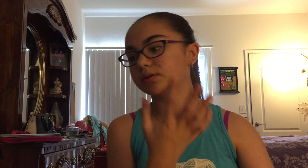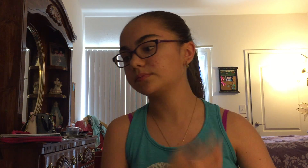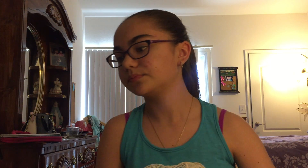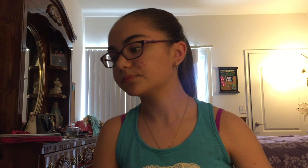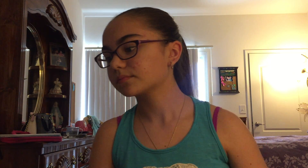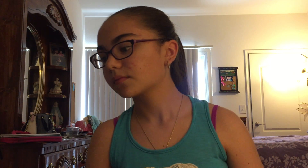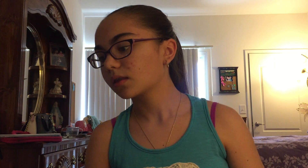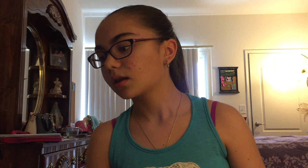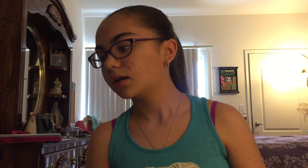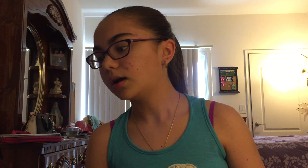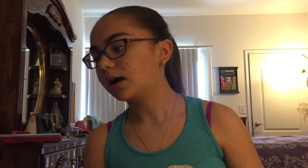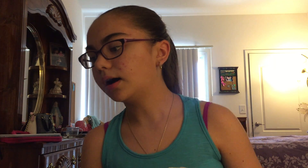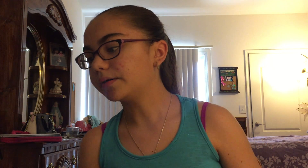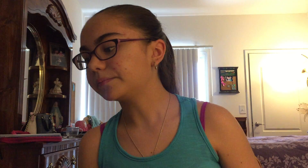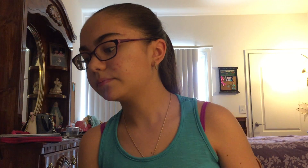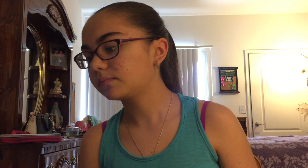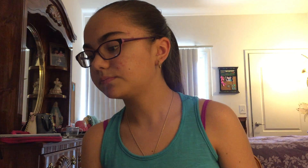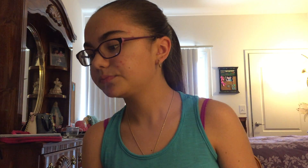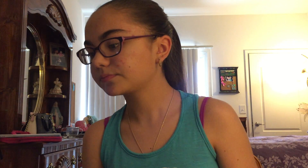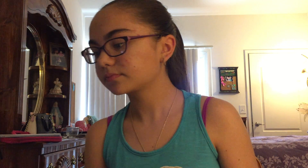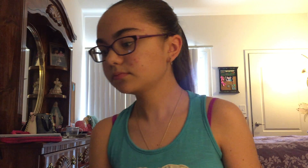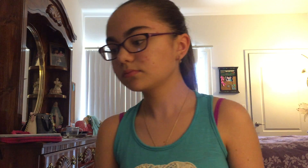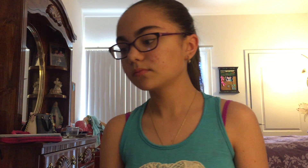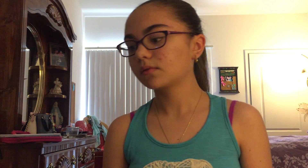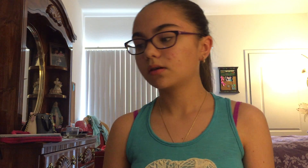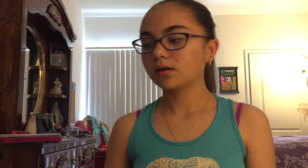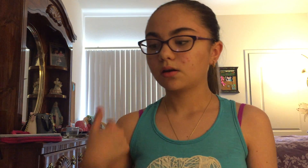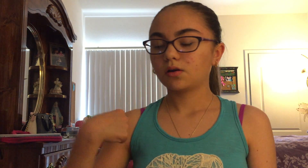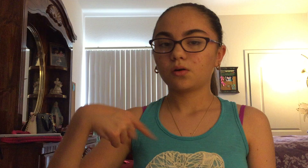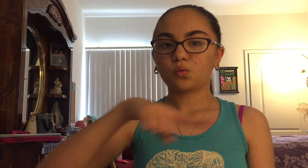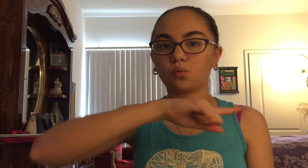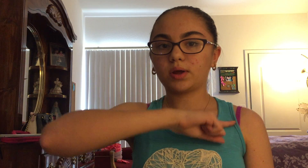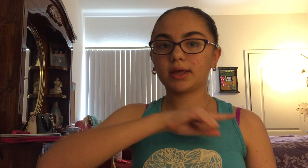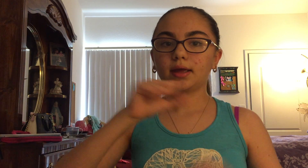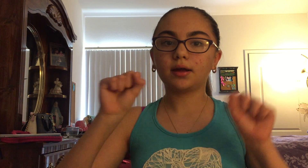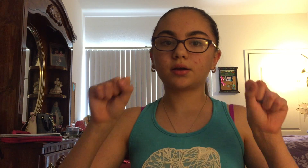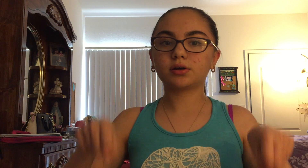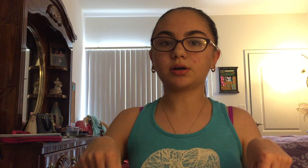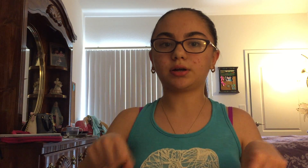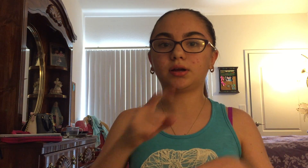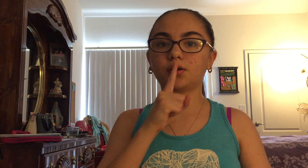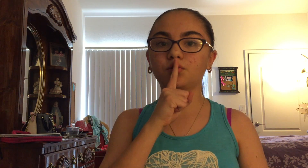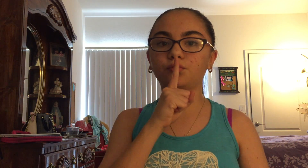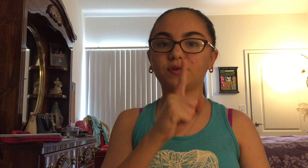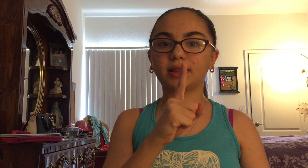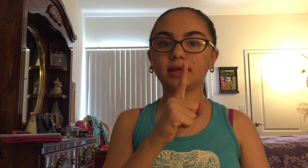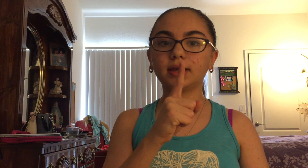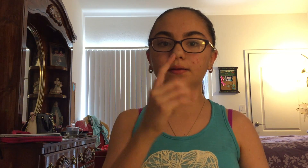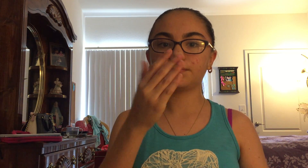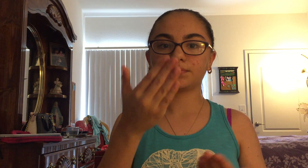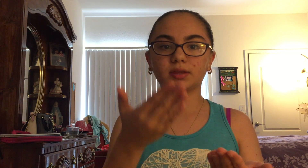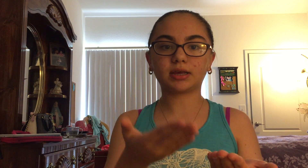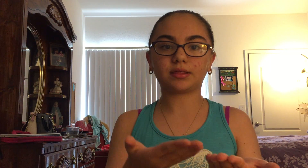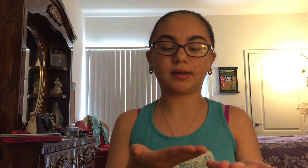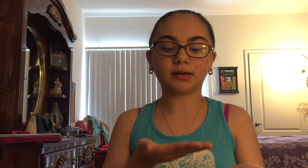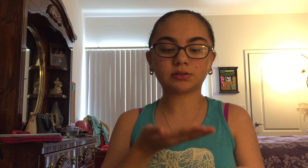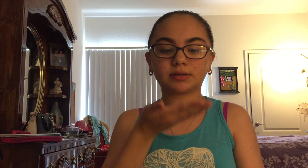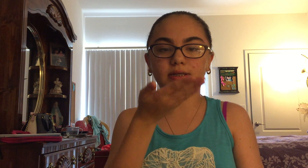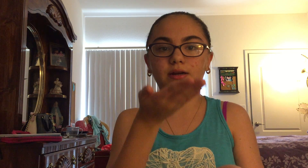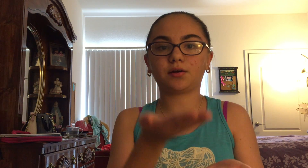um we could really get there so I said